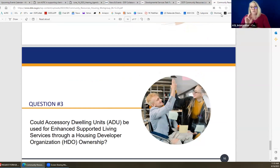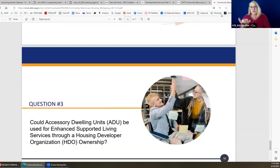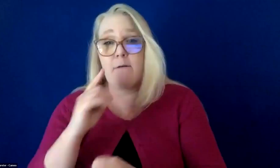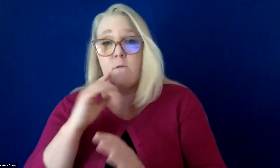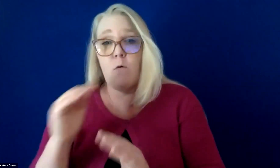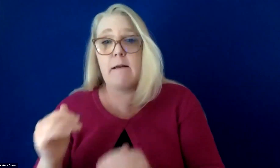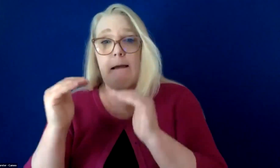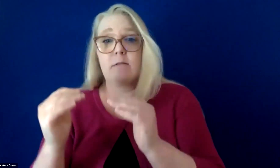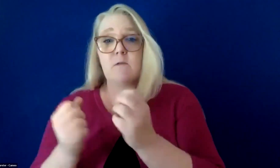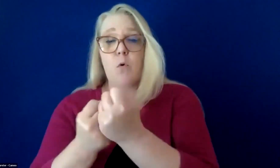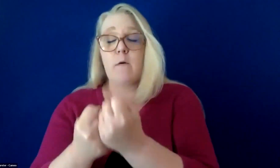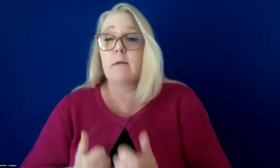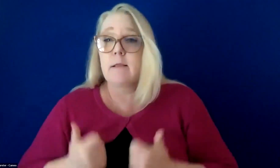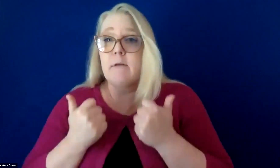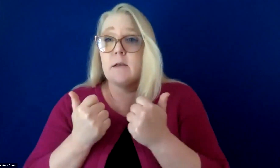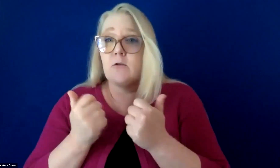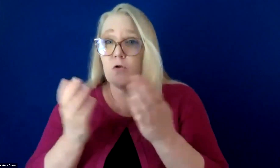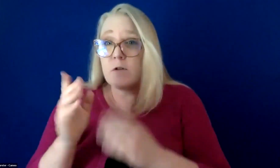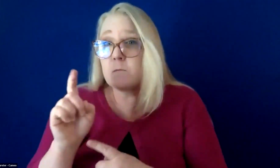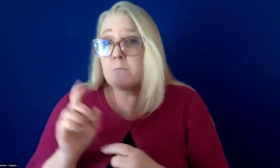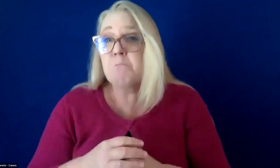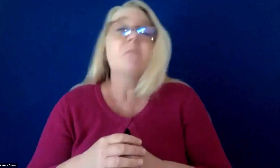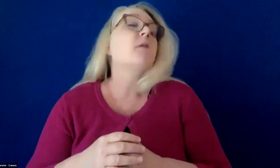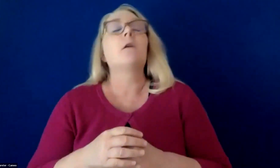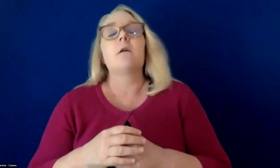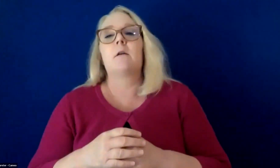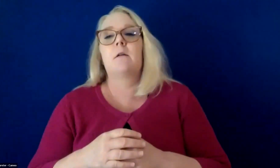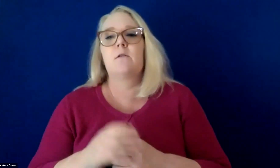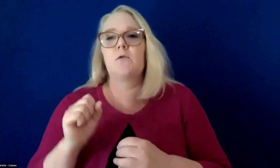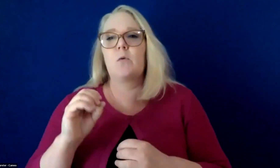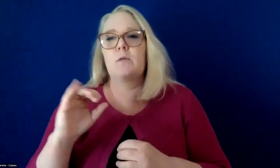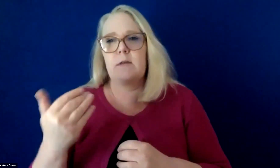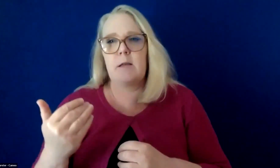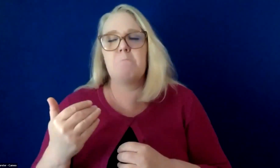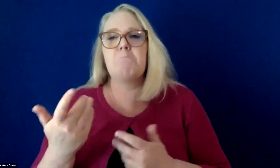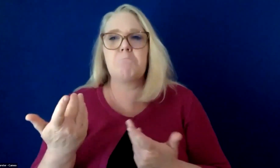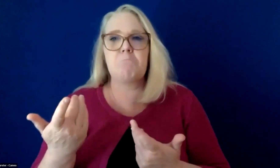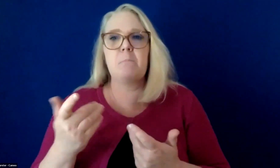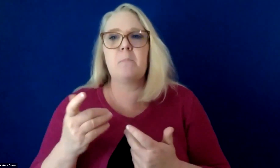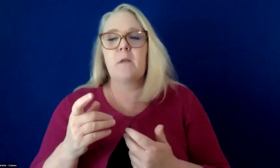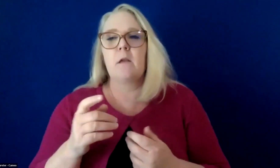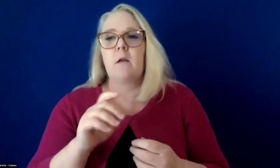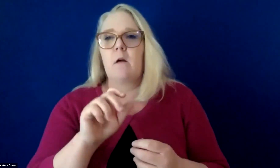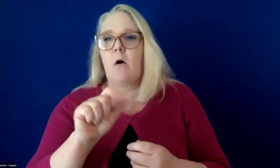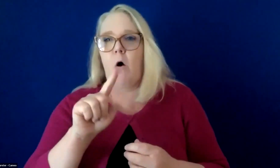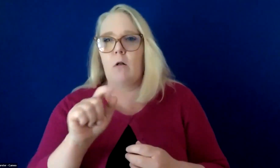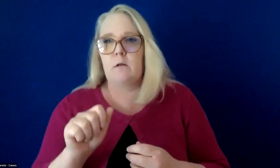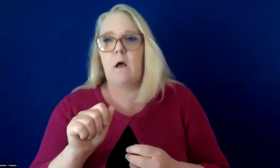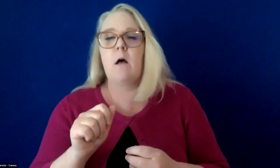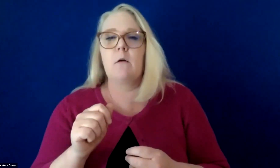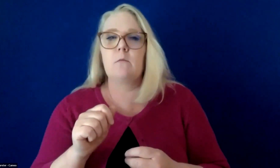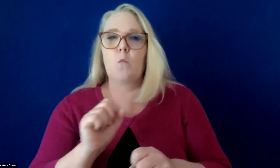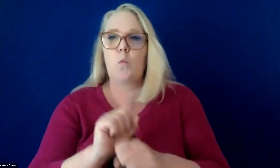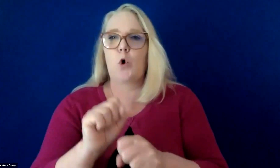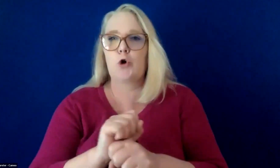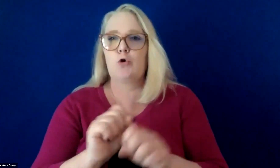services? So it sounds like there was a presentation discussing about enhanced supported living, which is a model that Alta had worked to develop with